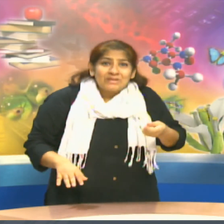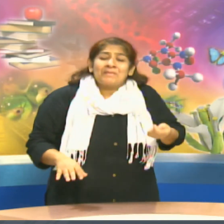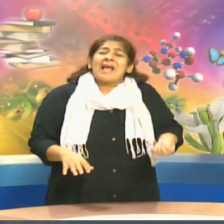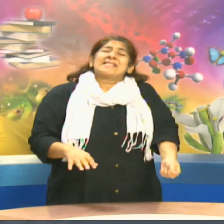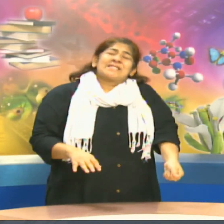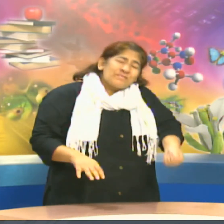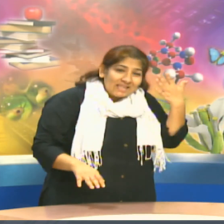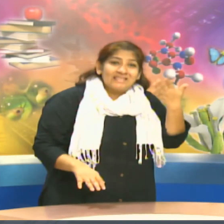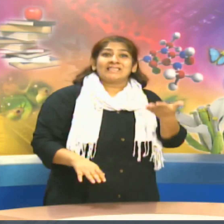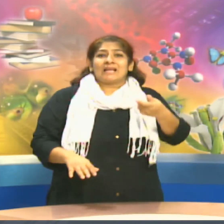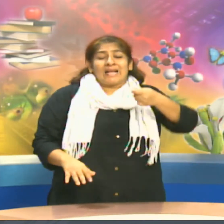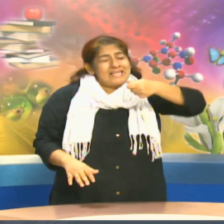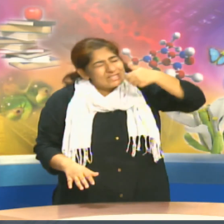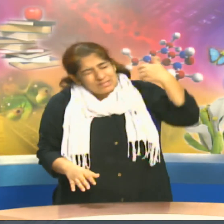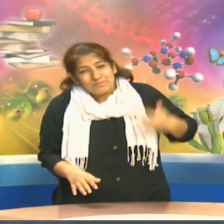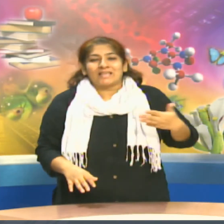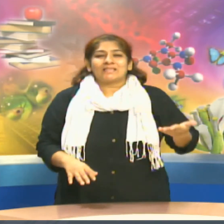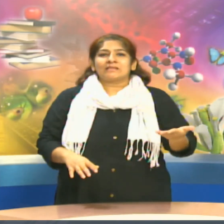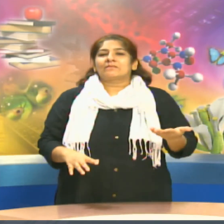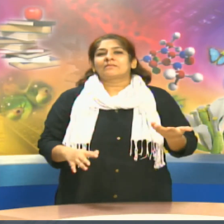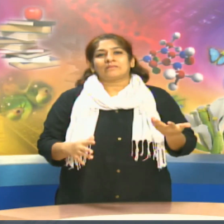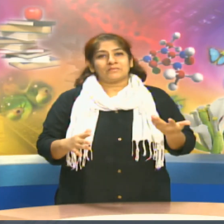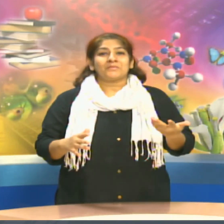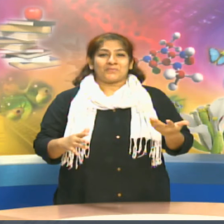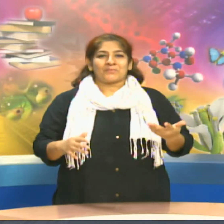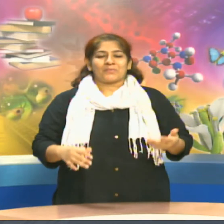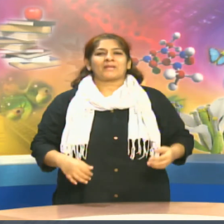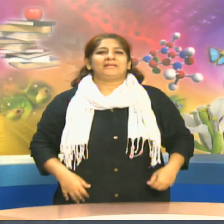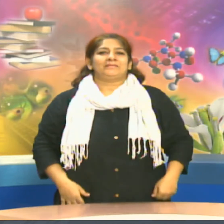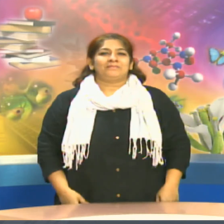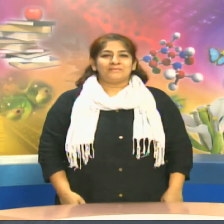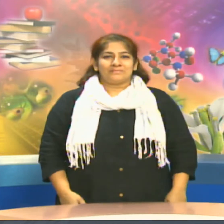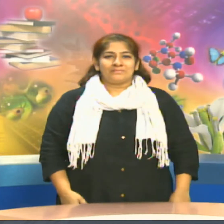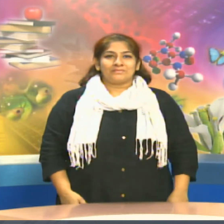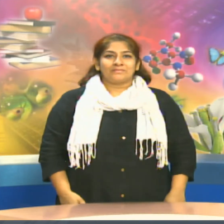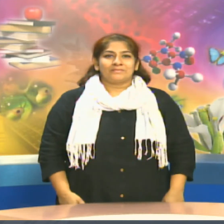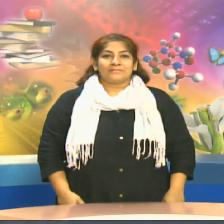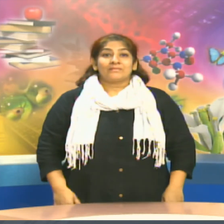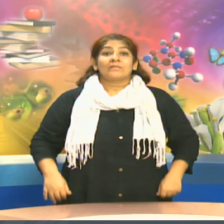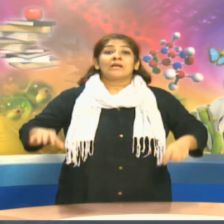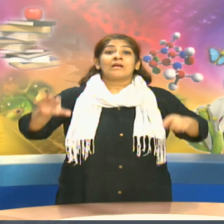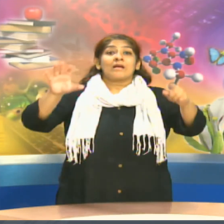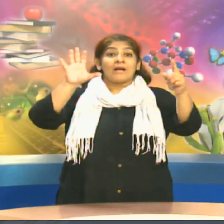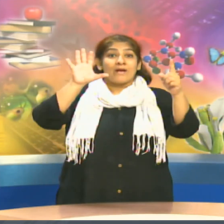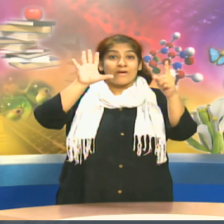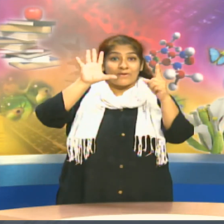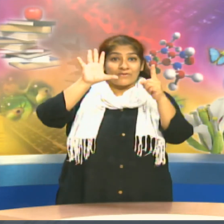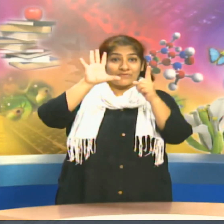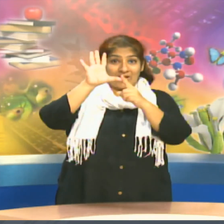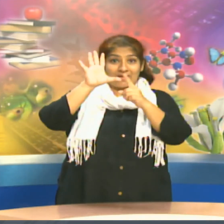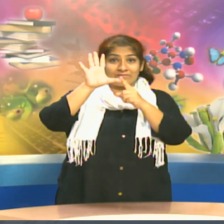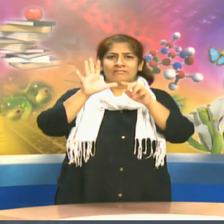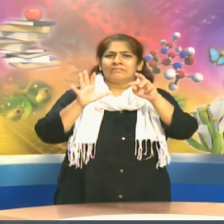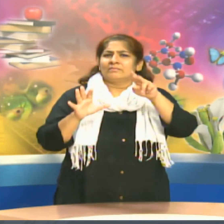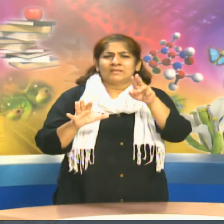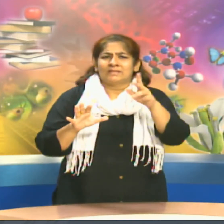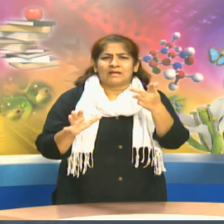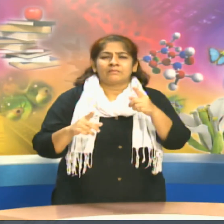processes which are going on to save the money, so that we can save the loss. The fifth point